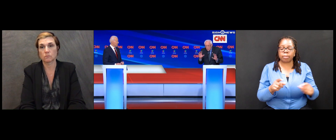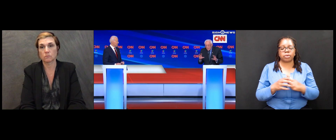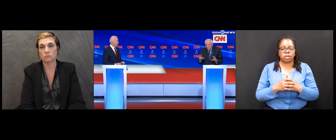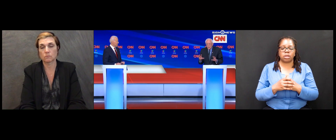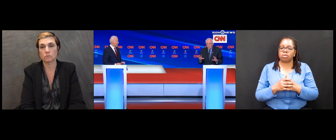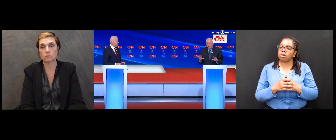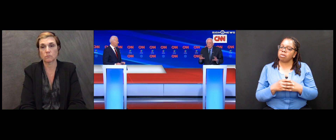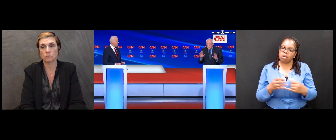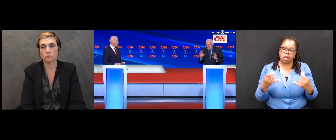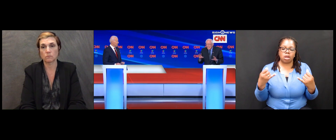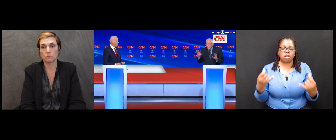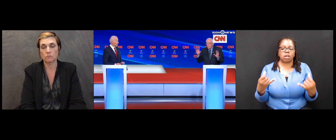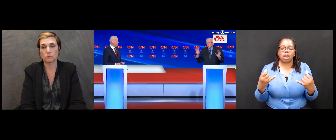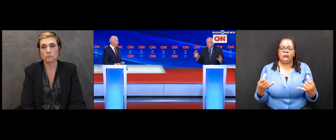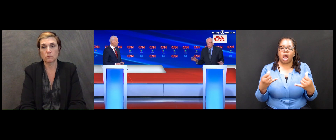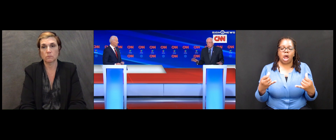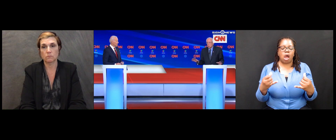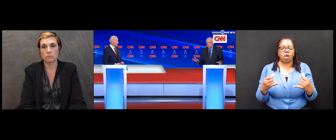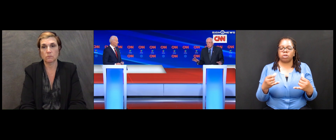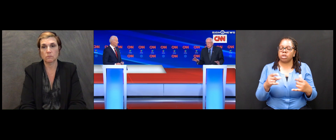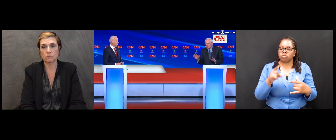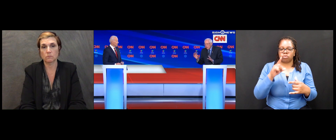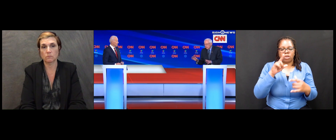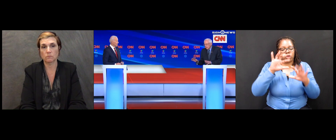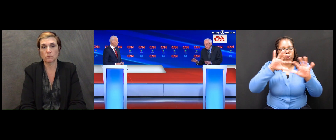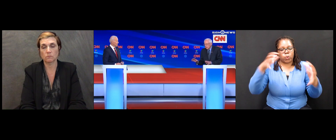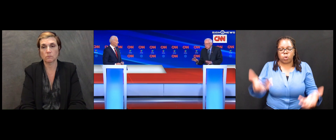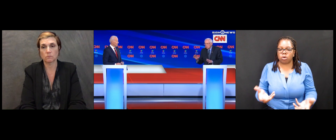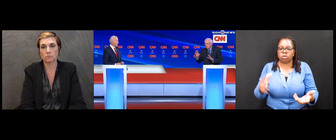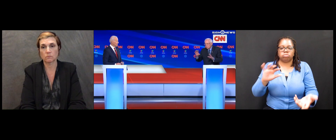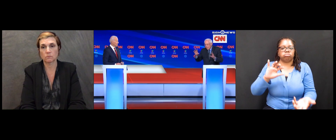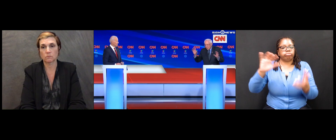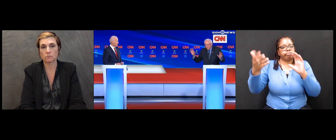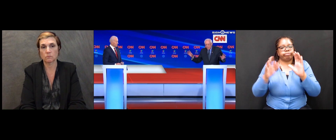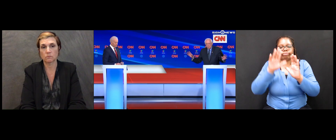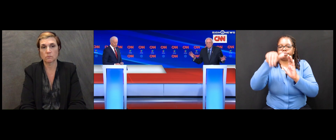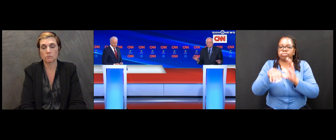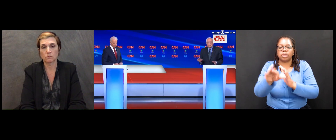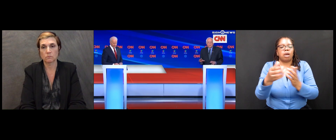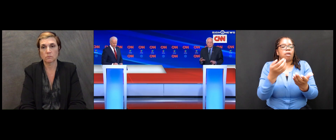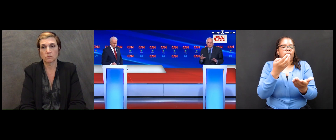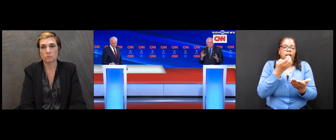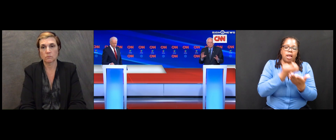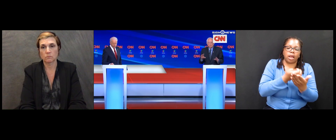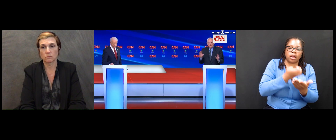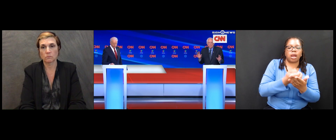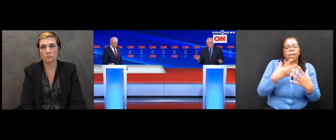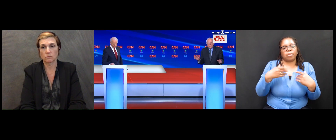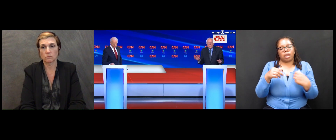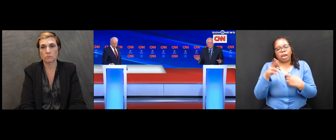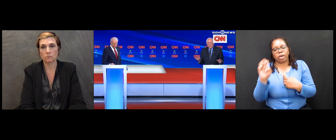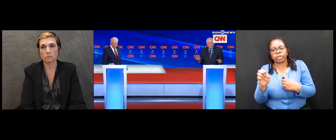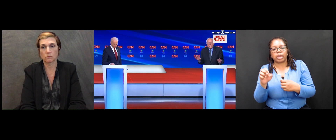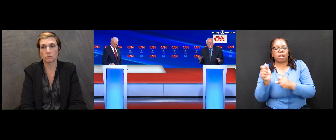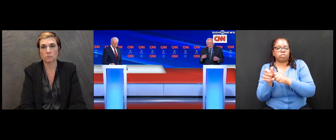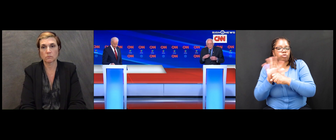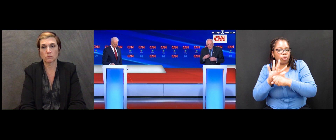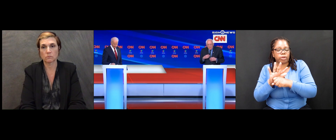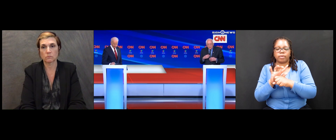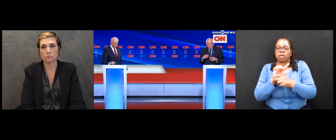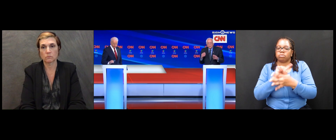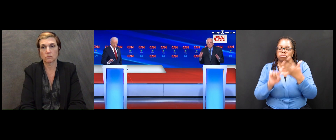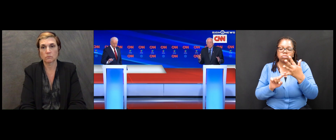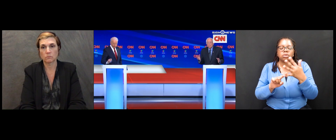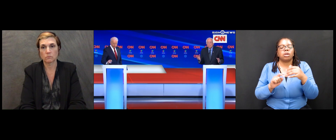really, really unsettling world, economically, from a healthcare perspective with the coronavirus,